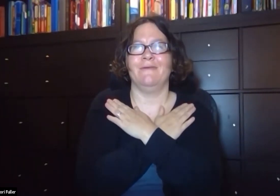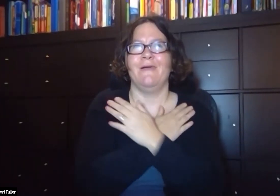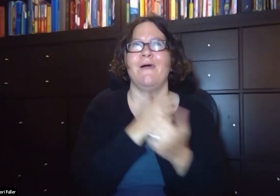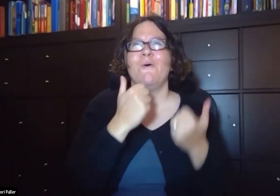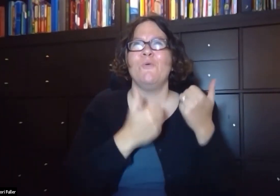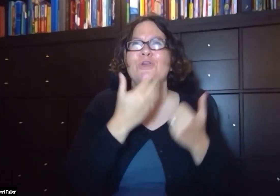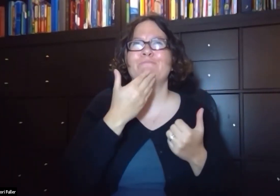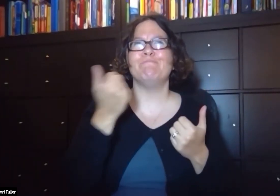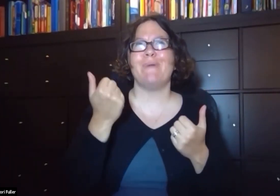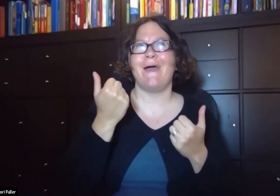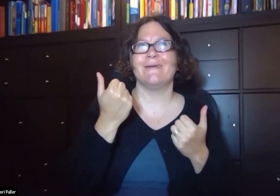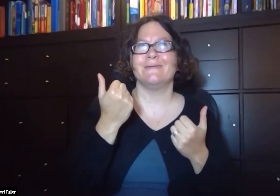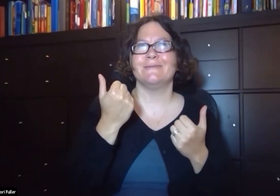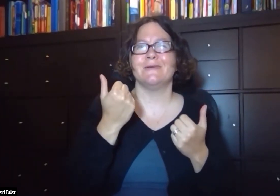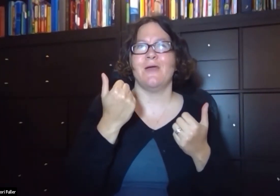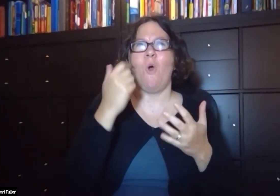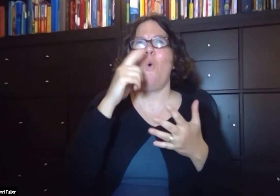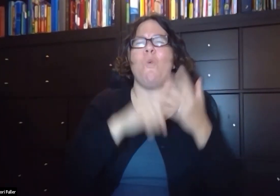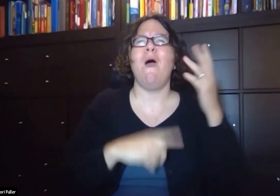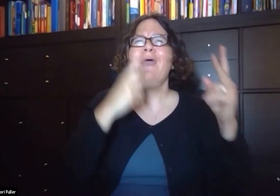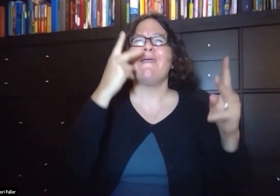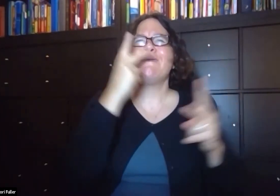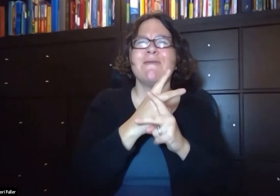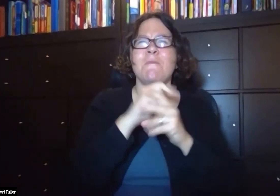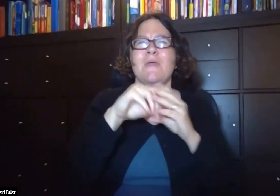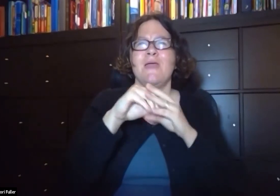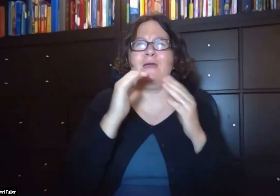is to think about how we will use our Sabbath.